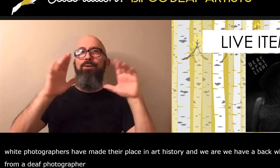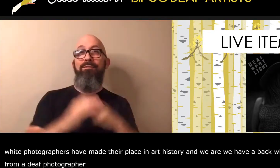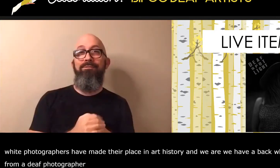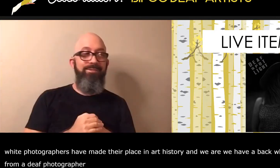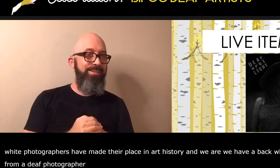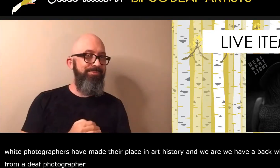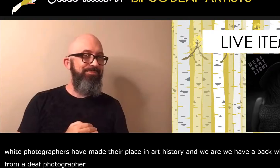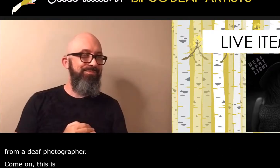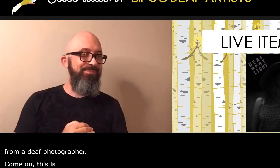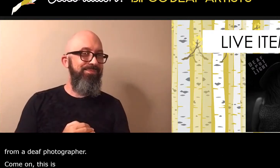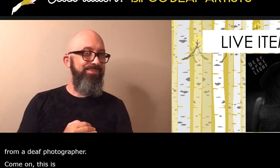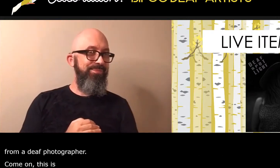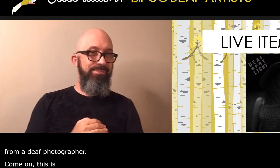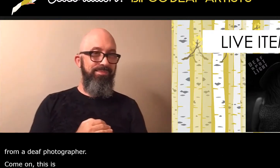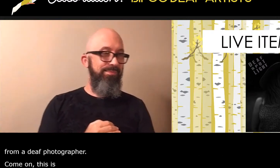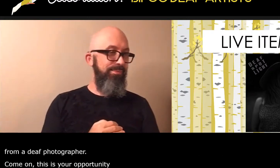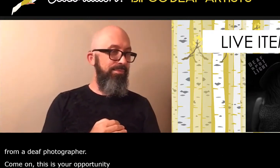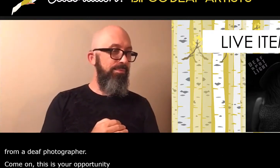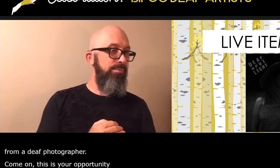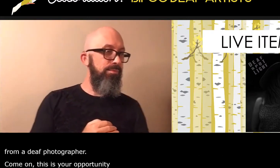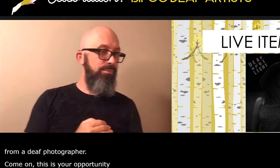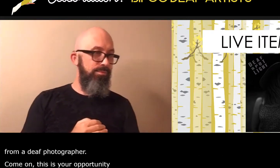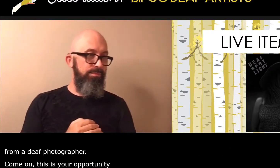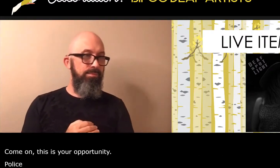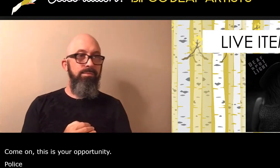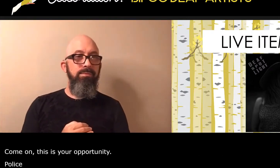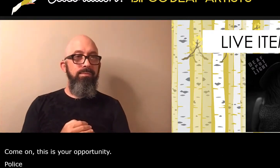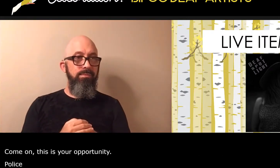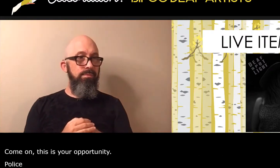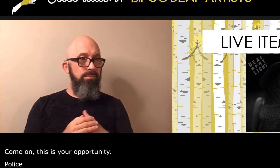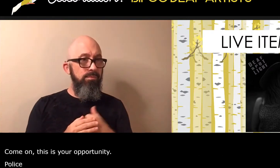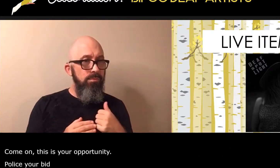Place a bid on this beautiful photograph.